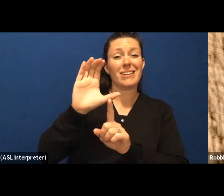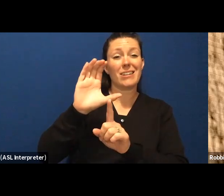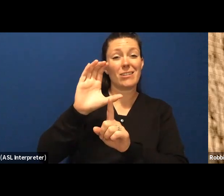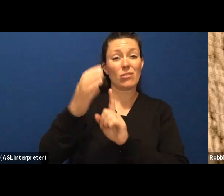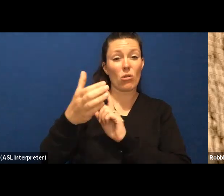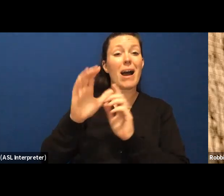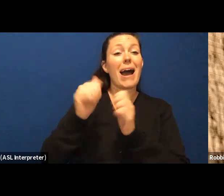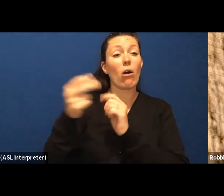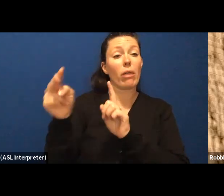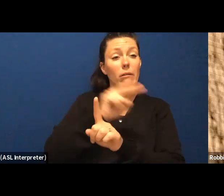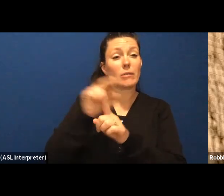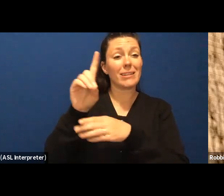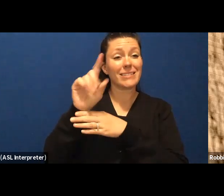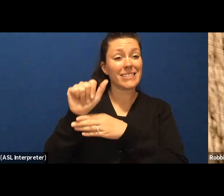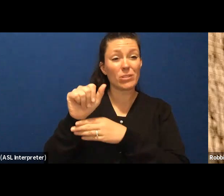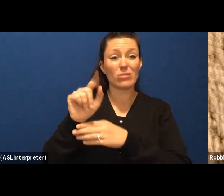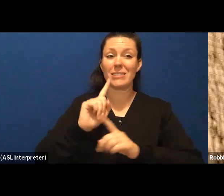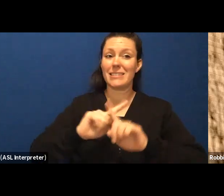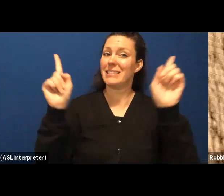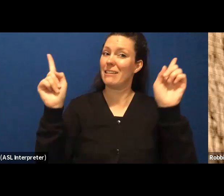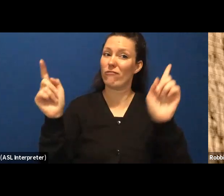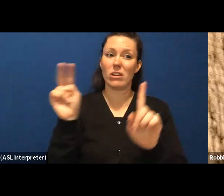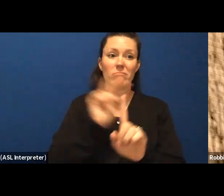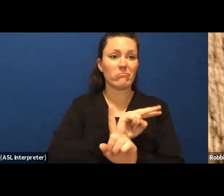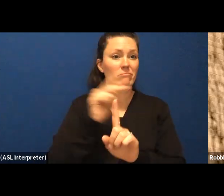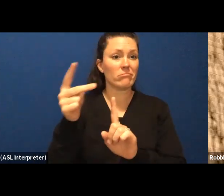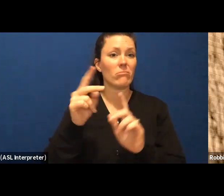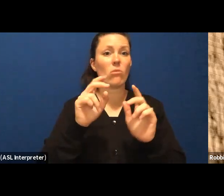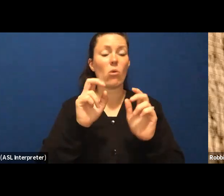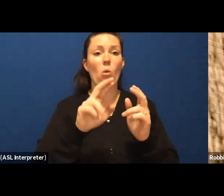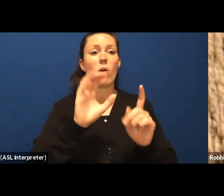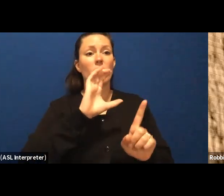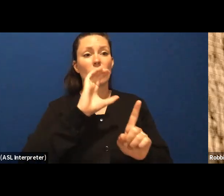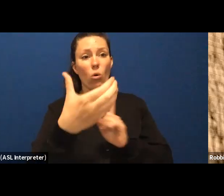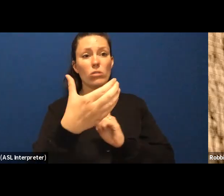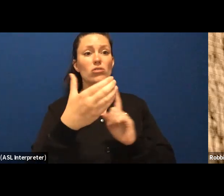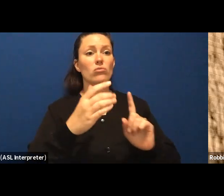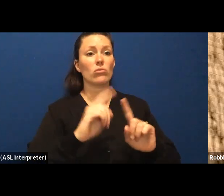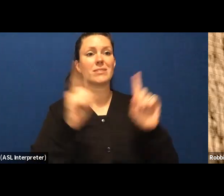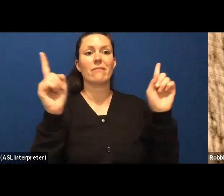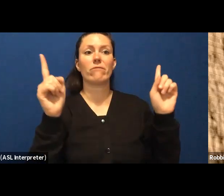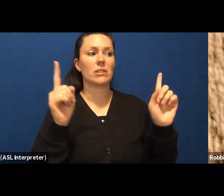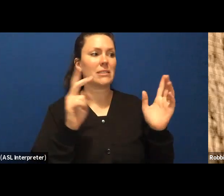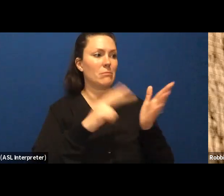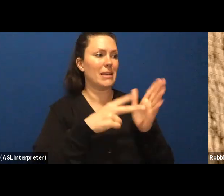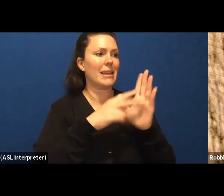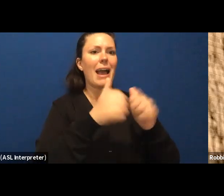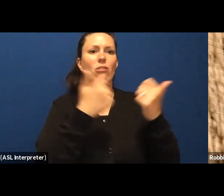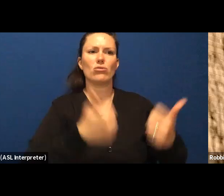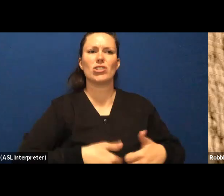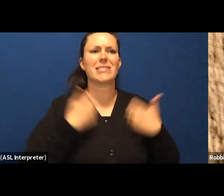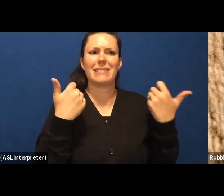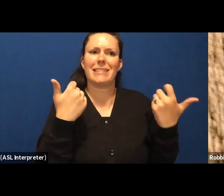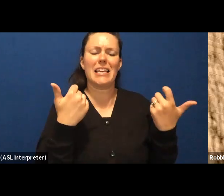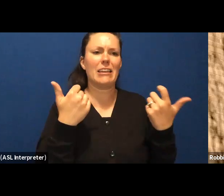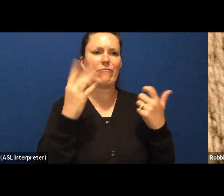different perspective, or just cultural differences of how different people are living their lives. So a lot of